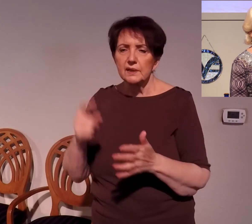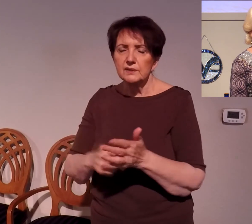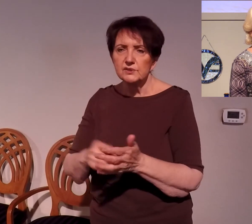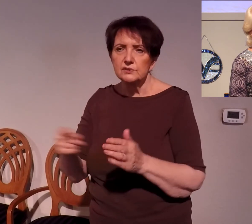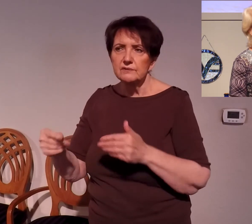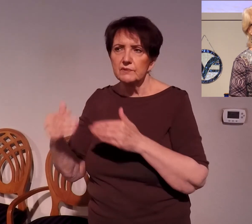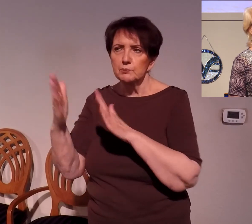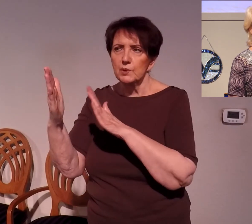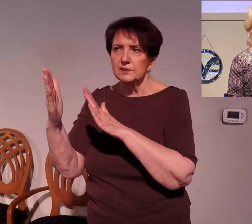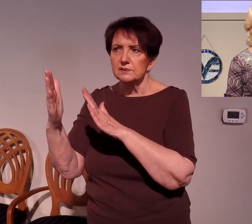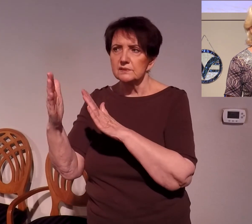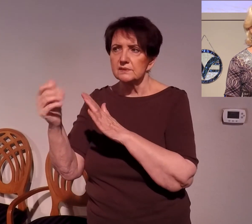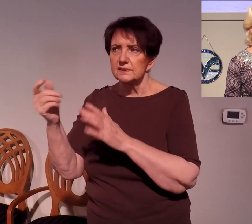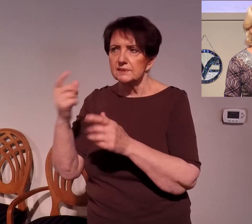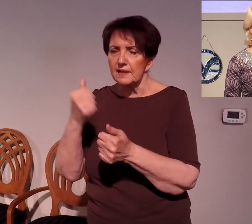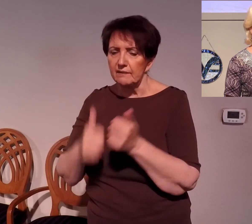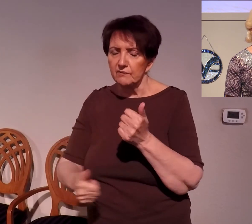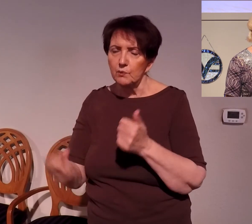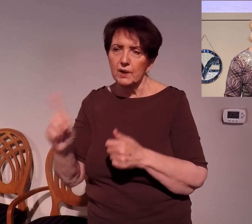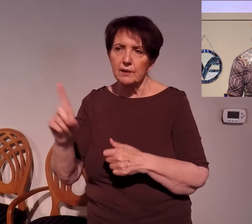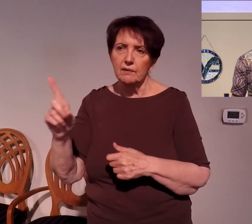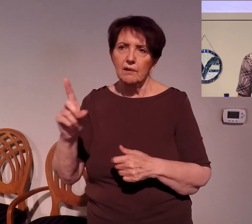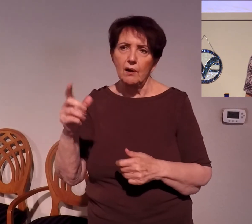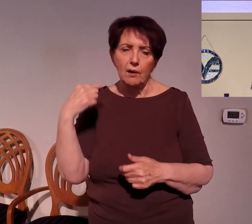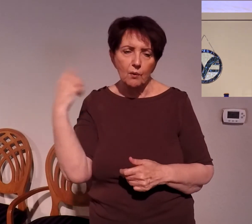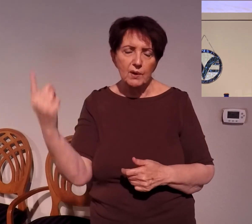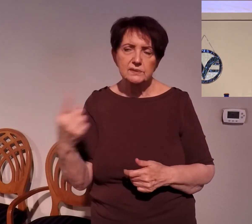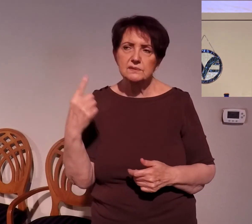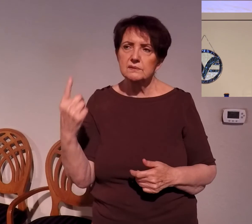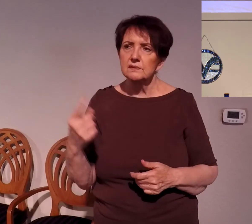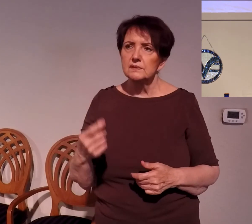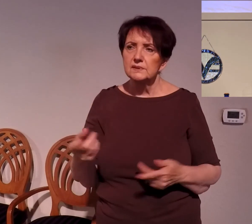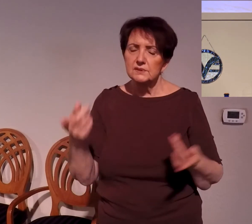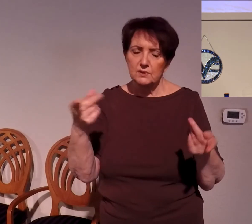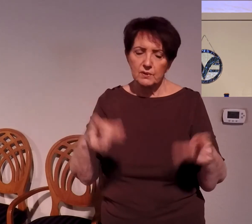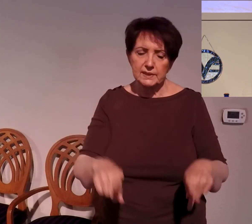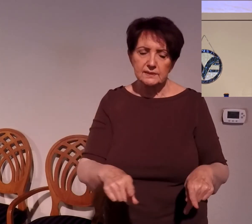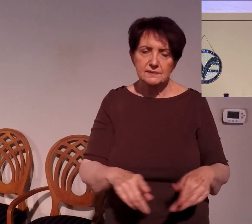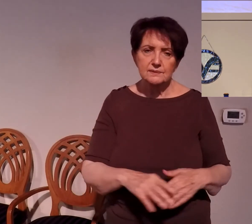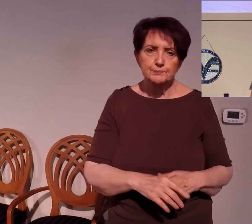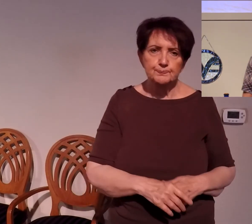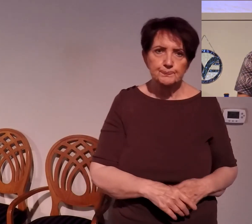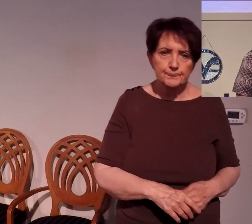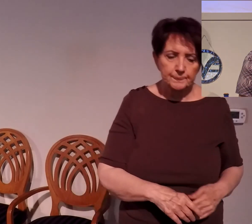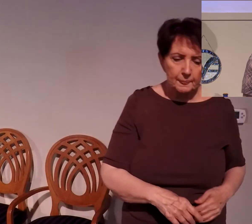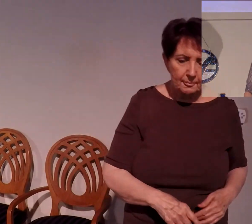the presence that is everywhere, always. And so it is.